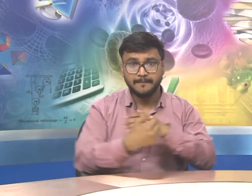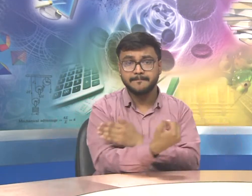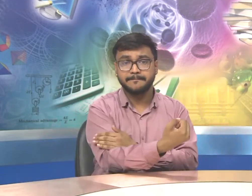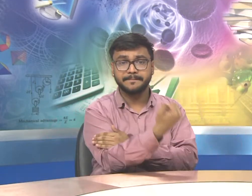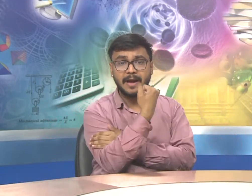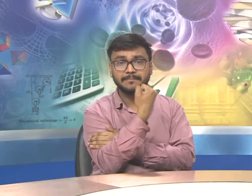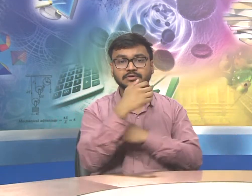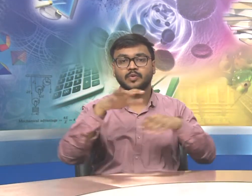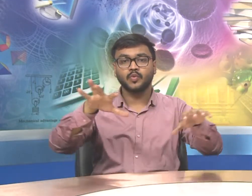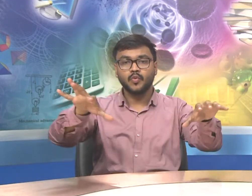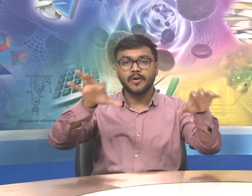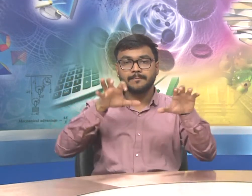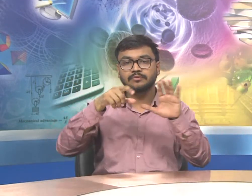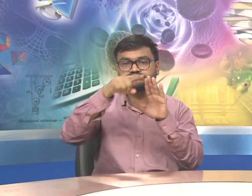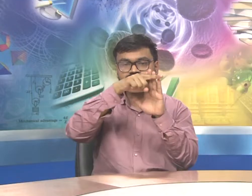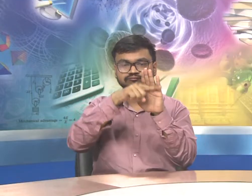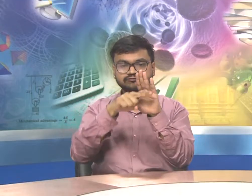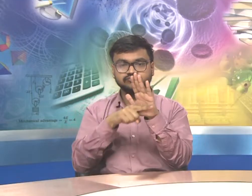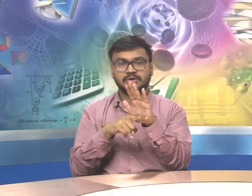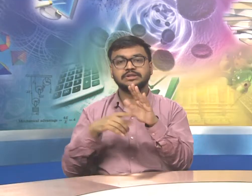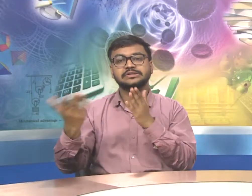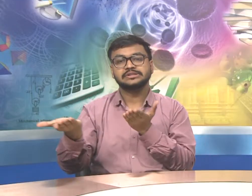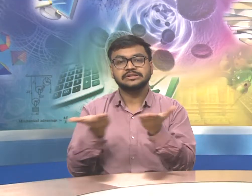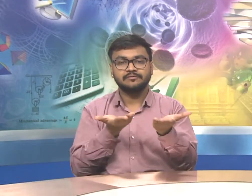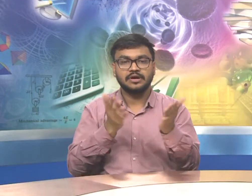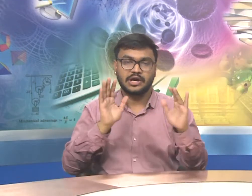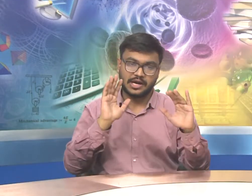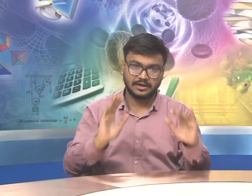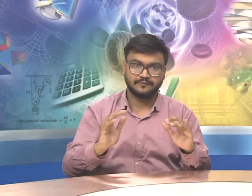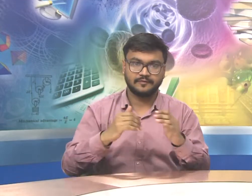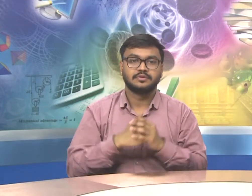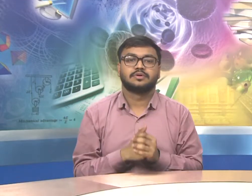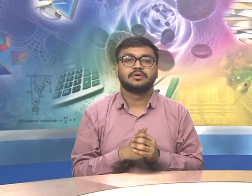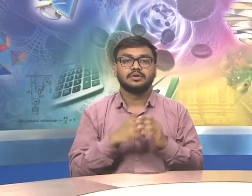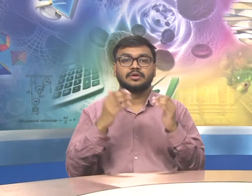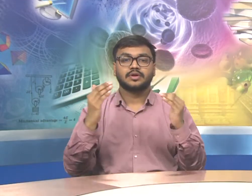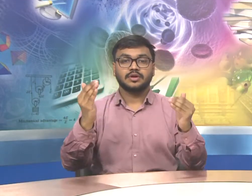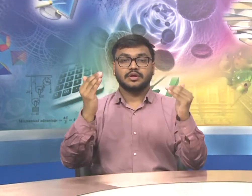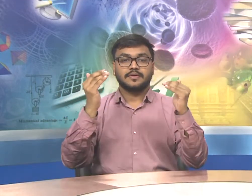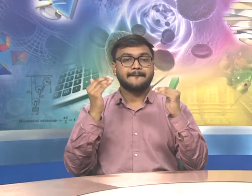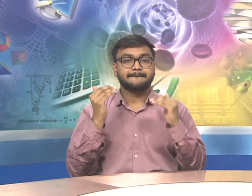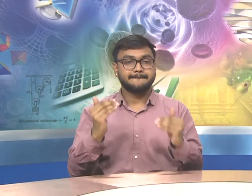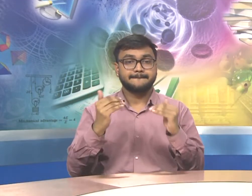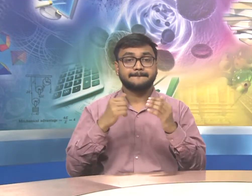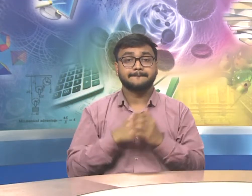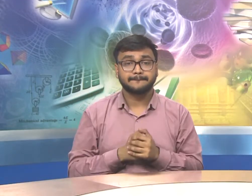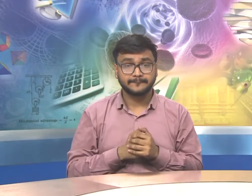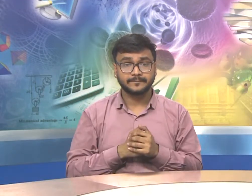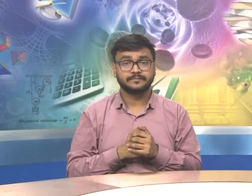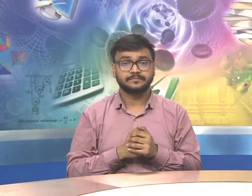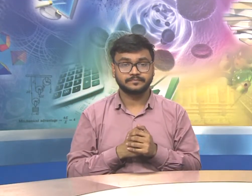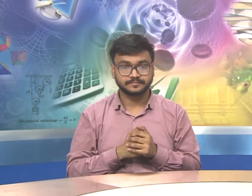Besides, the Supreme Court has been interpreting various provisions of the Constitution.